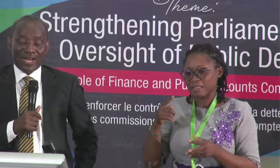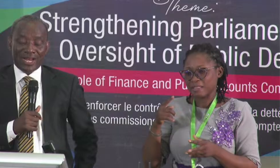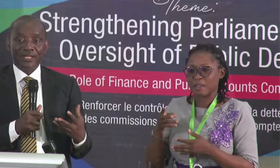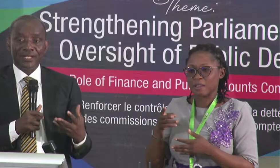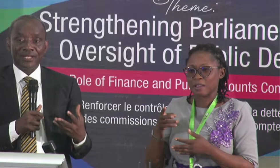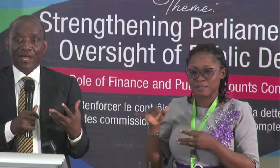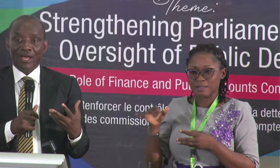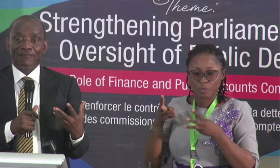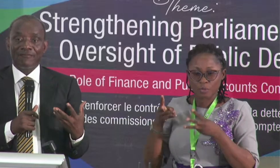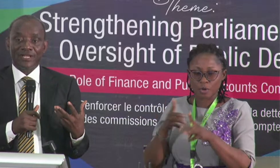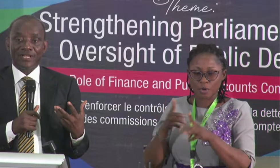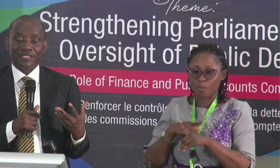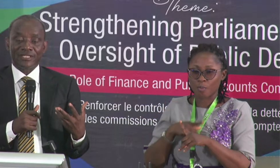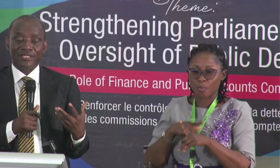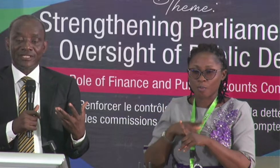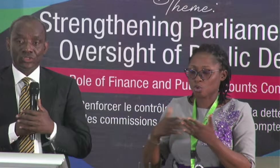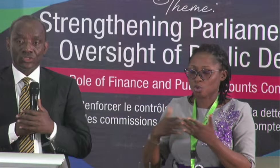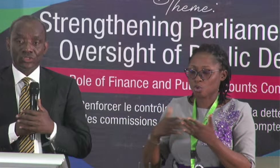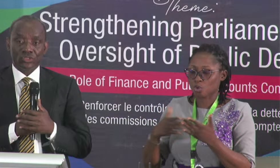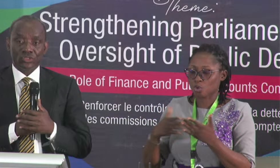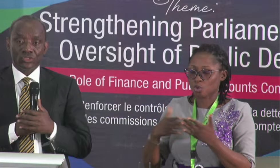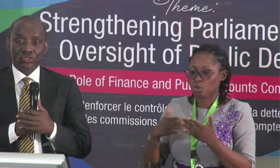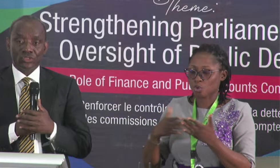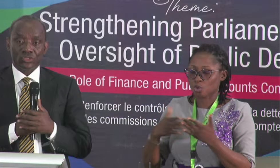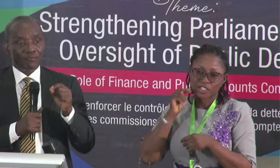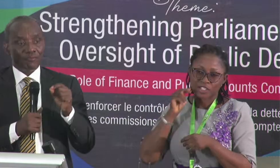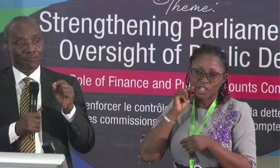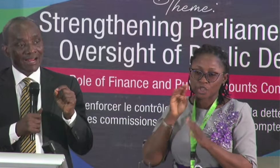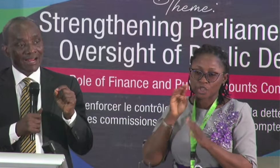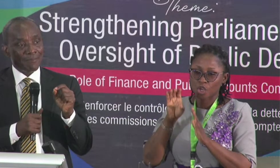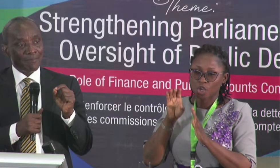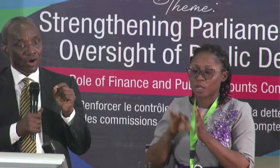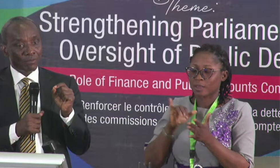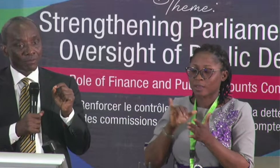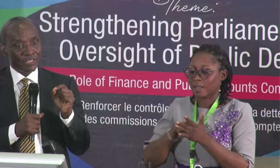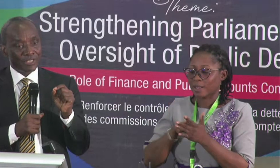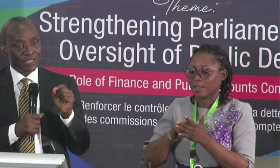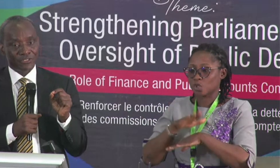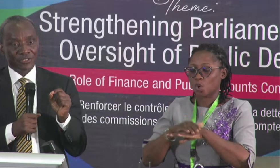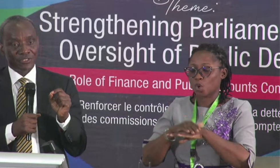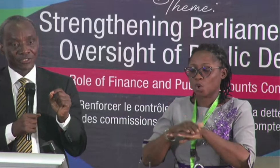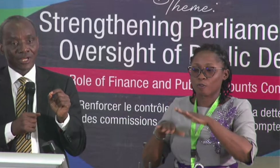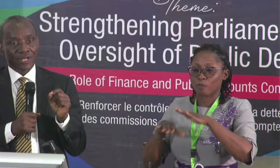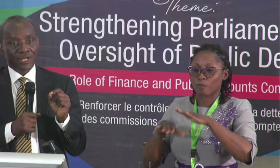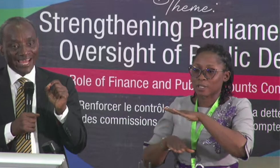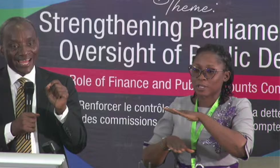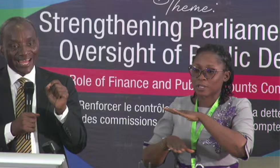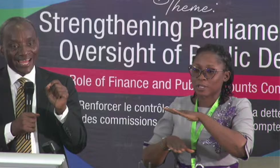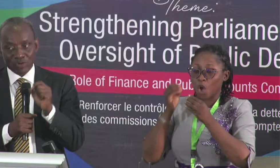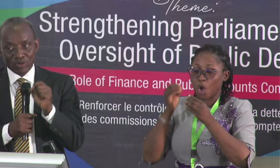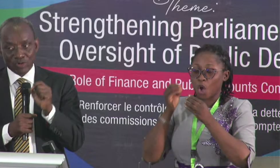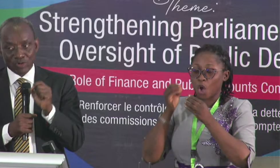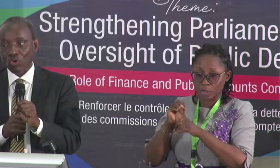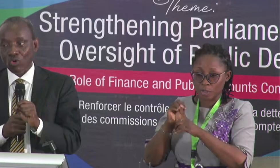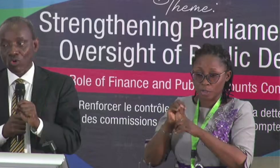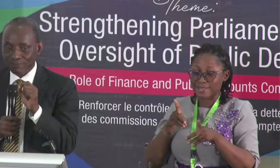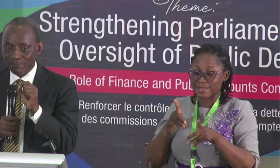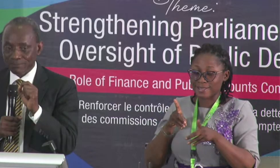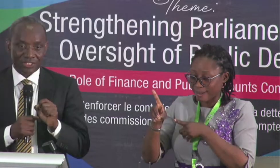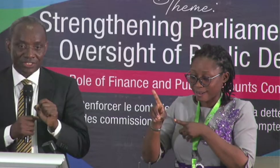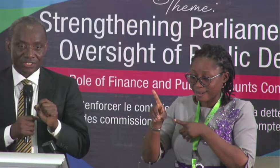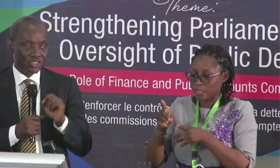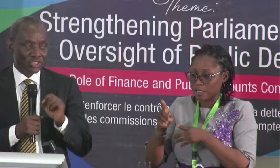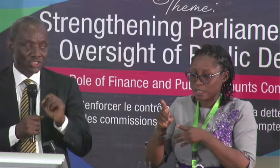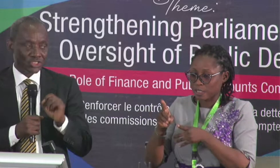there's something that we have in the Nigerian constitution, which they call the fundamental objectives and directive principle of state